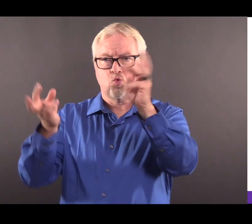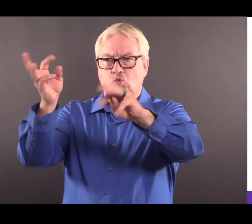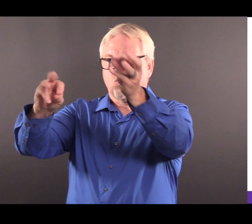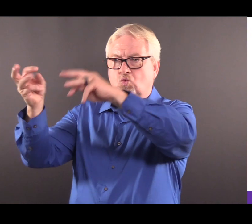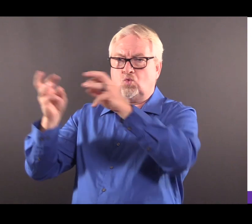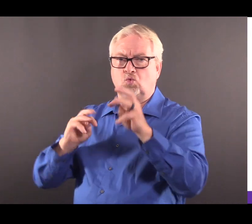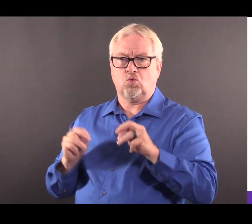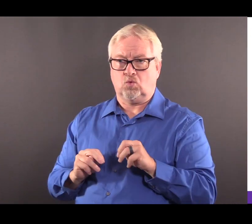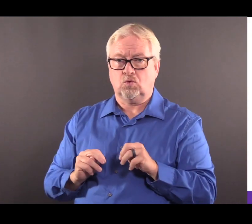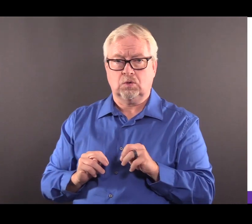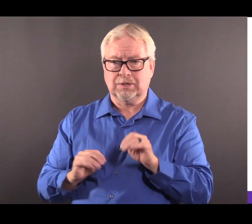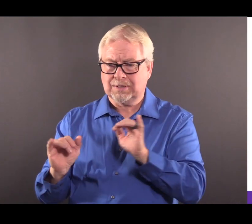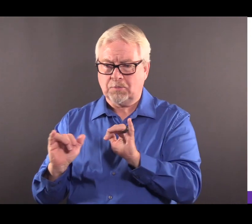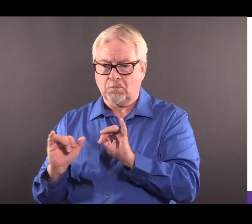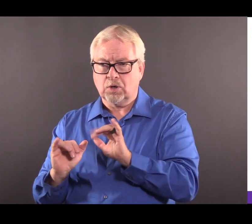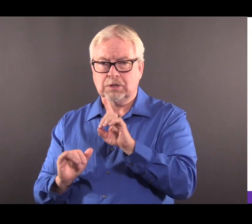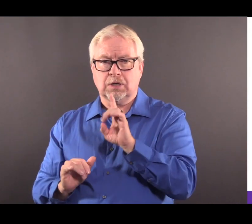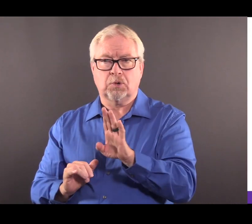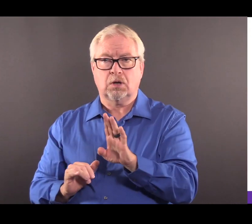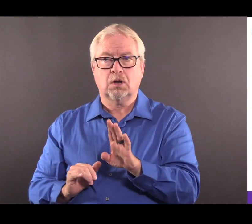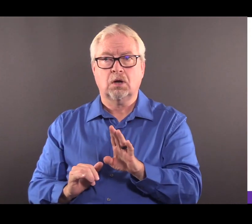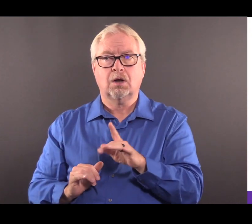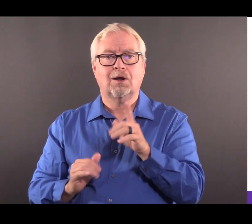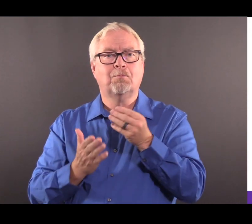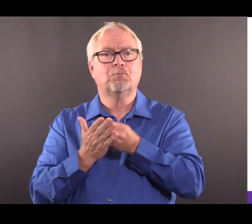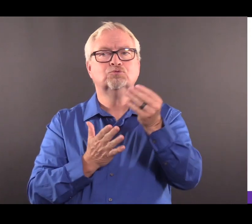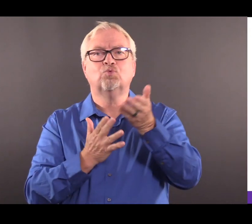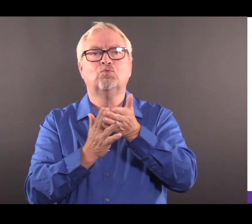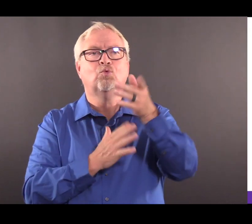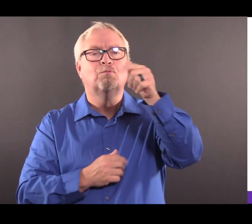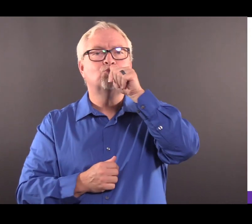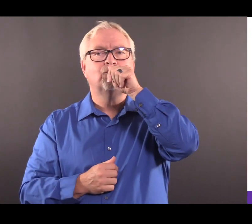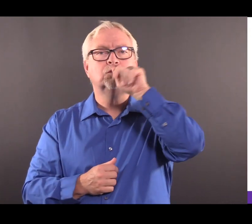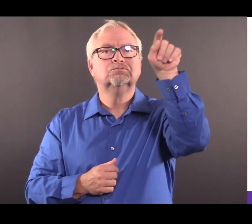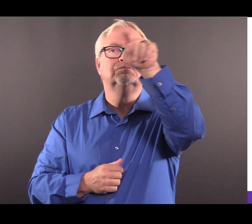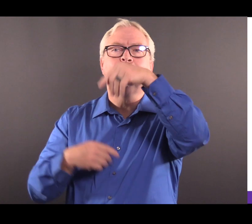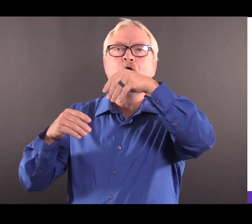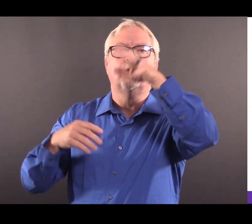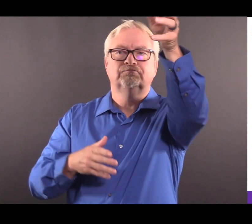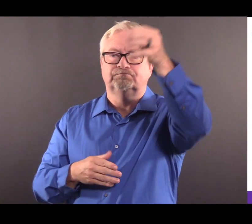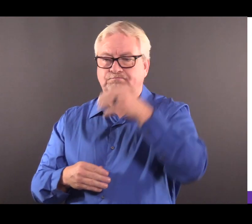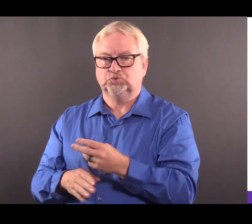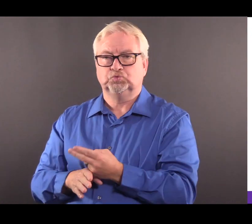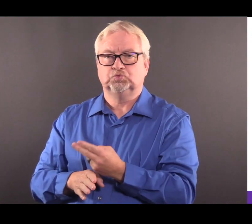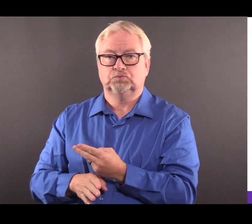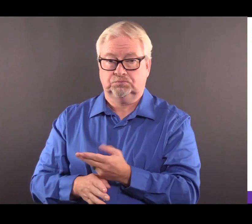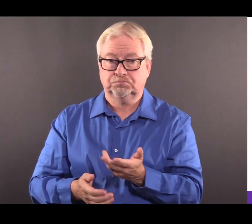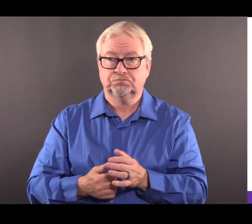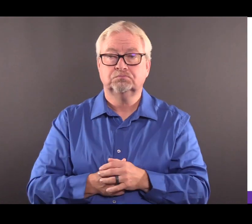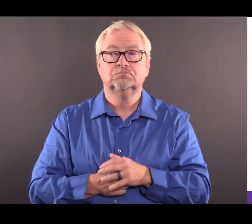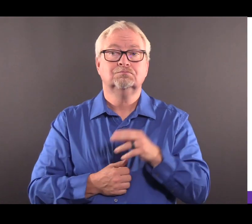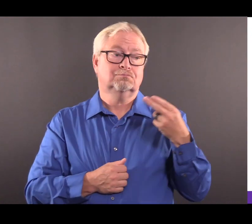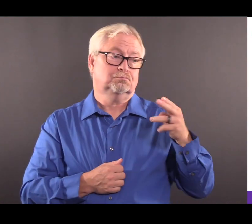VSP owns their own comparable database that must be purchased from the private market.